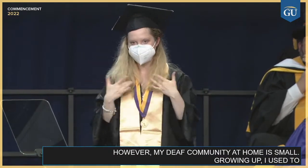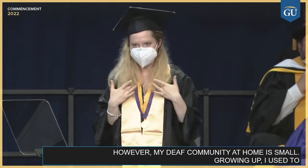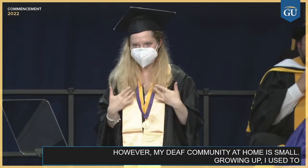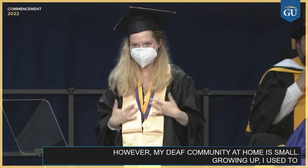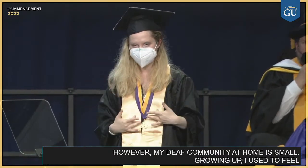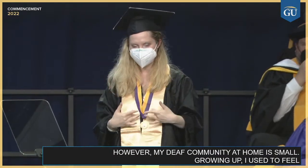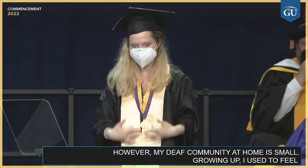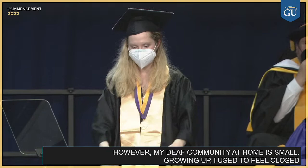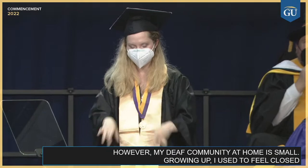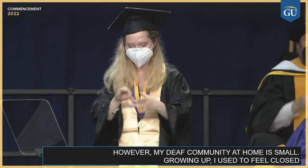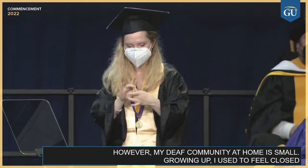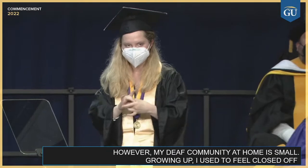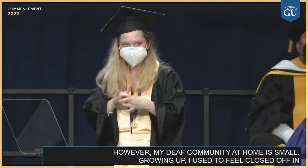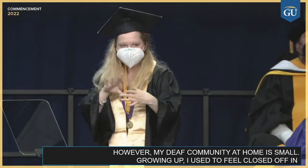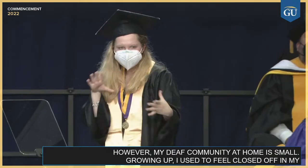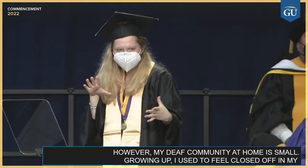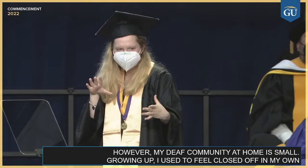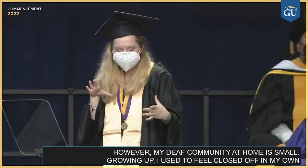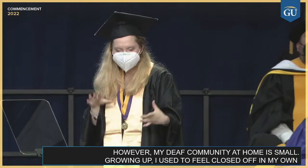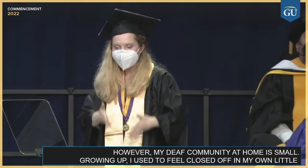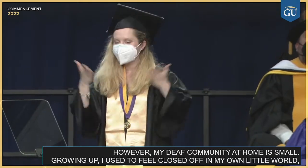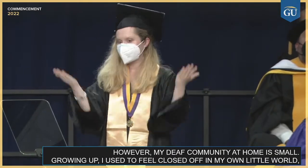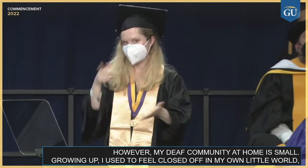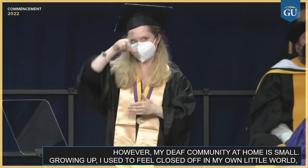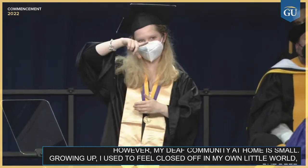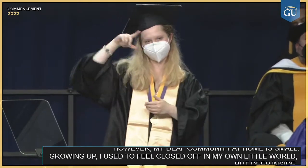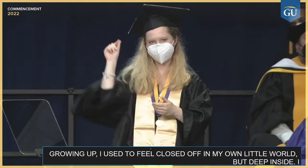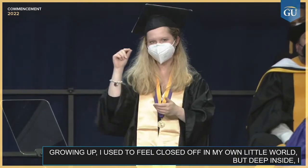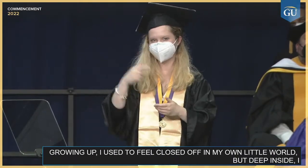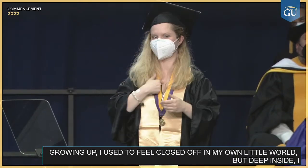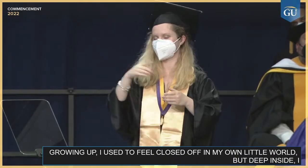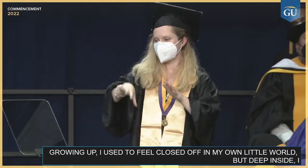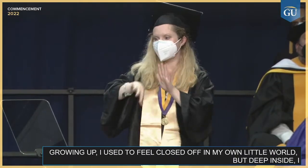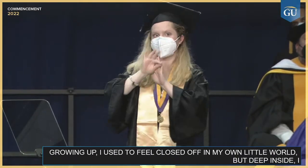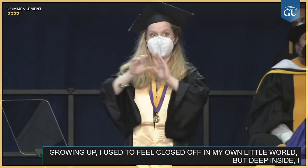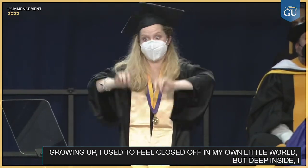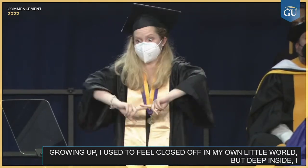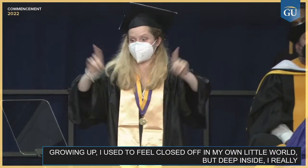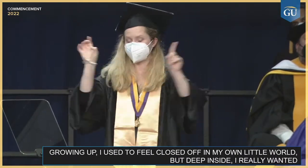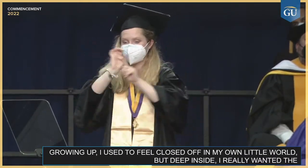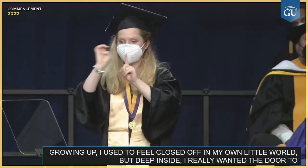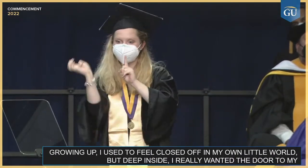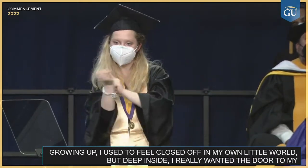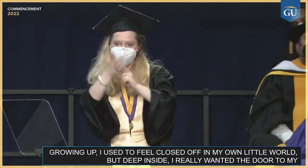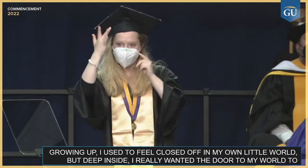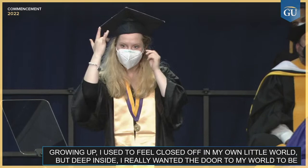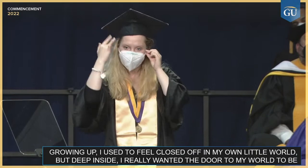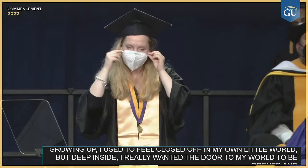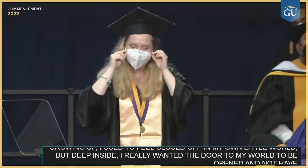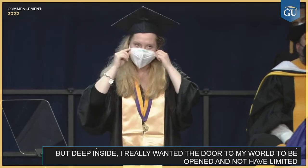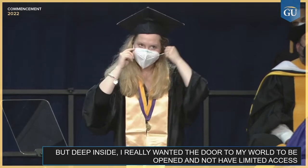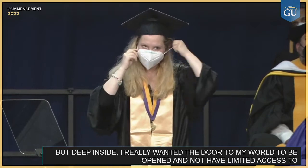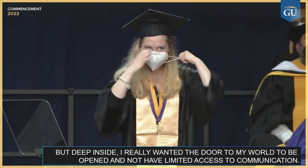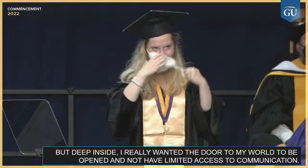world to be opened and not have limited access to communication. Not being able to